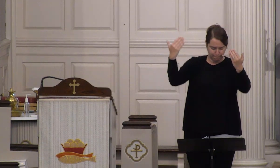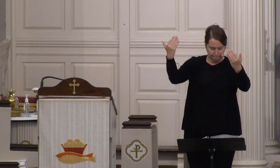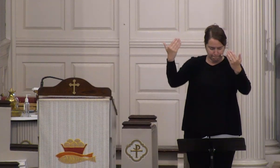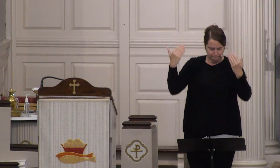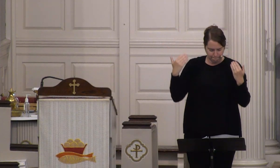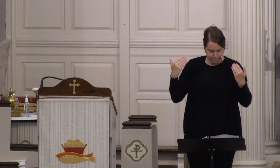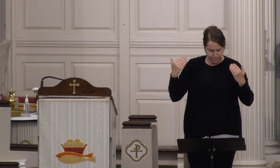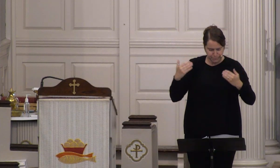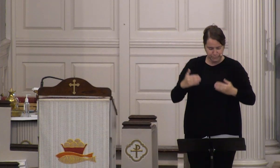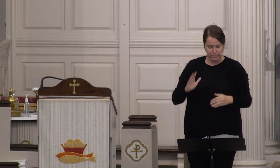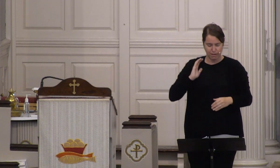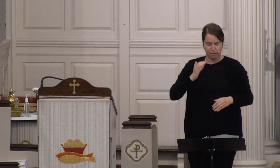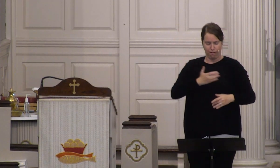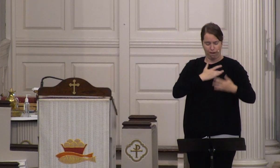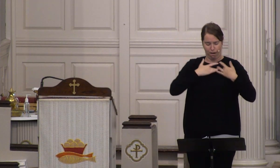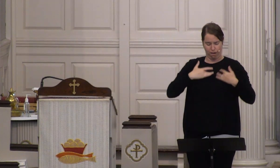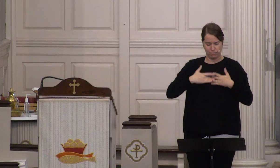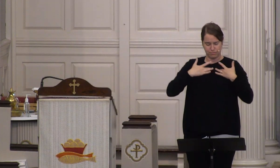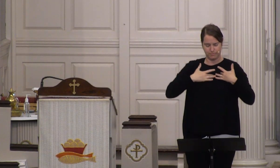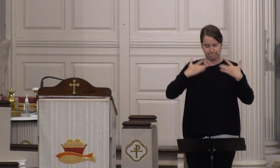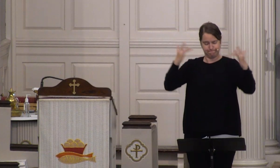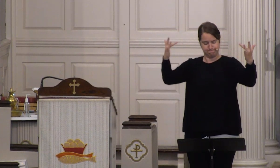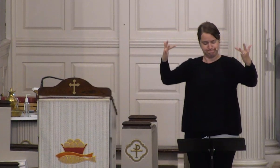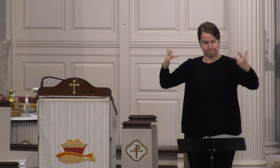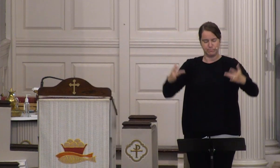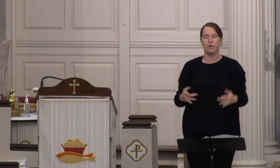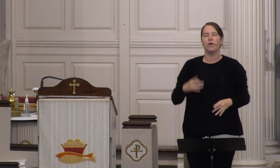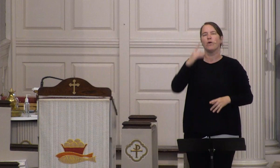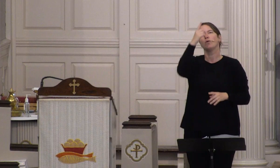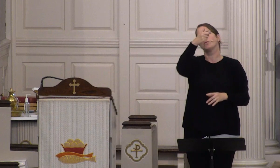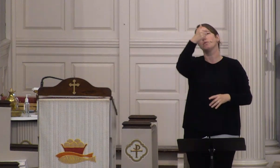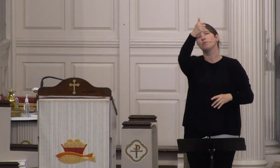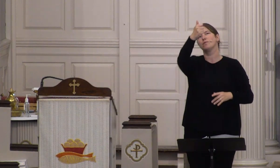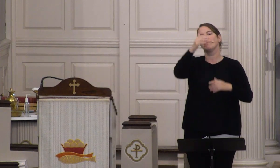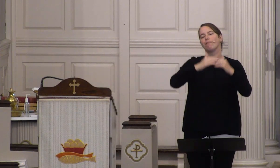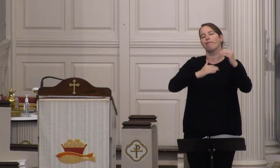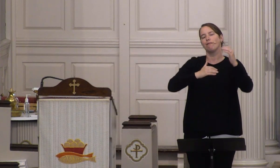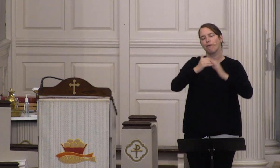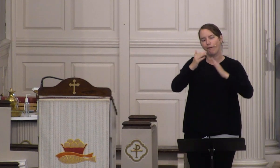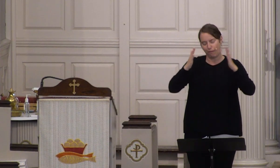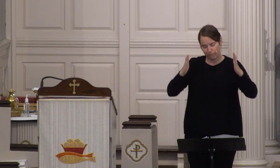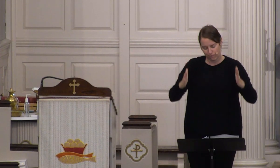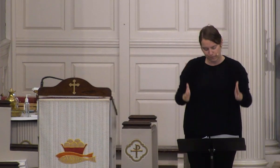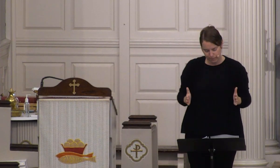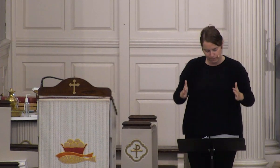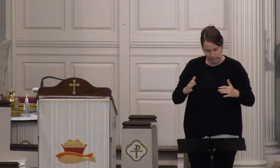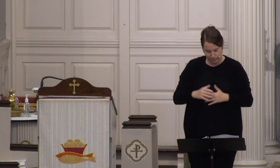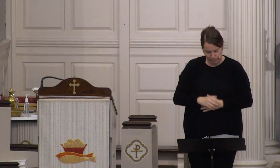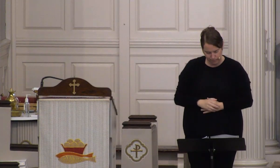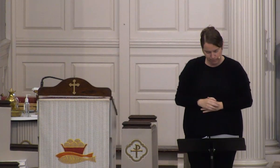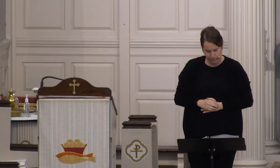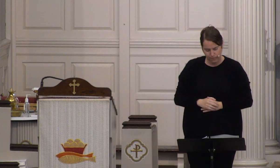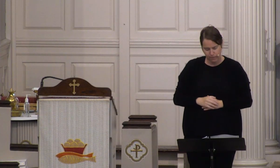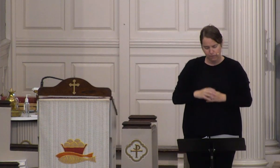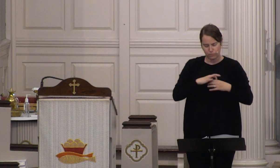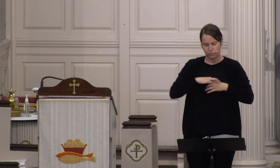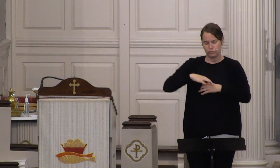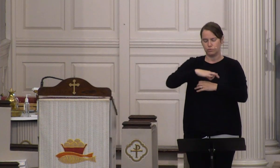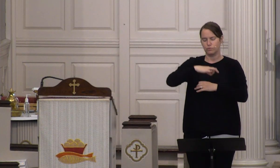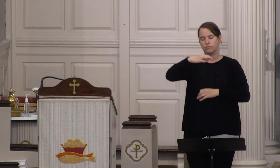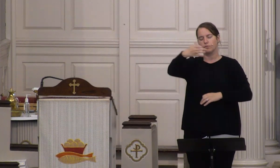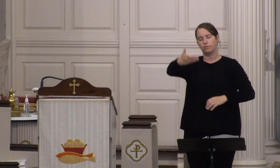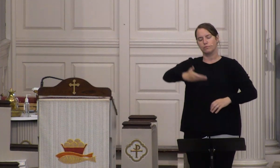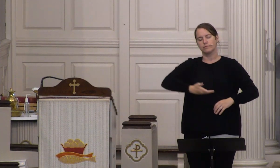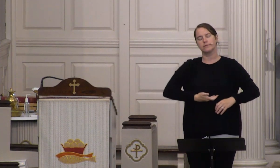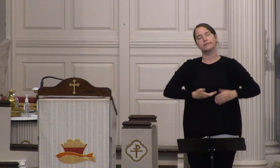of comforters the best, you soul's most welcome